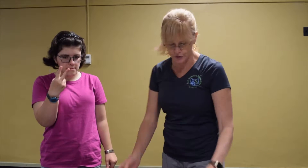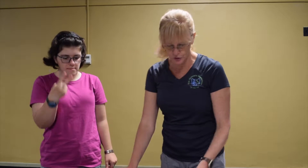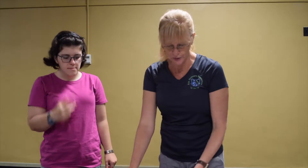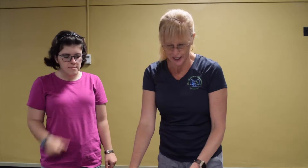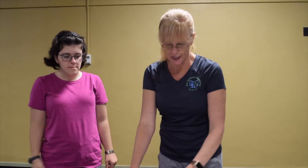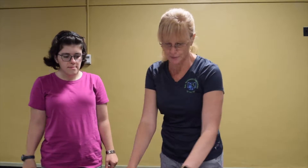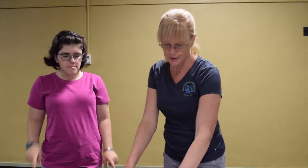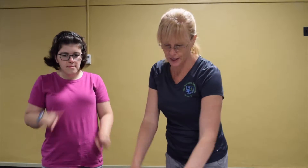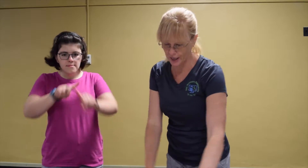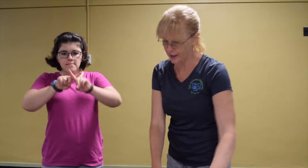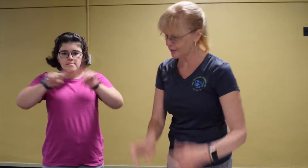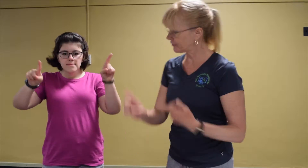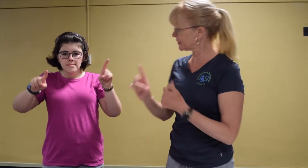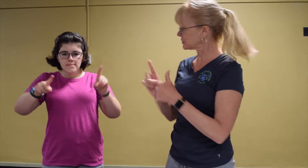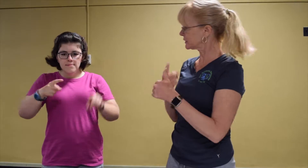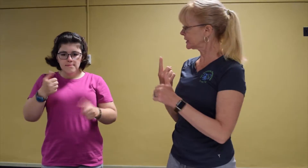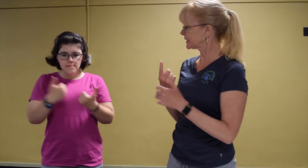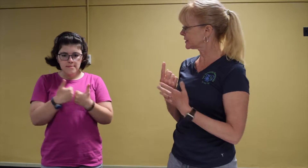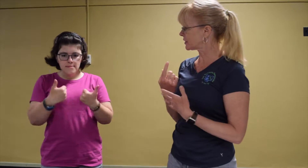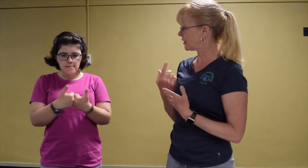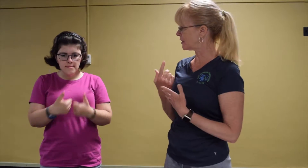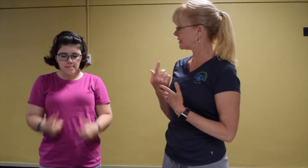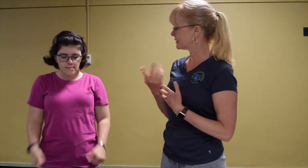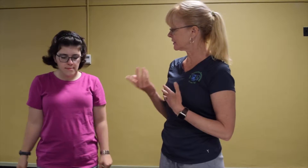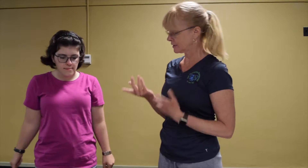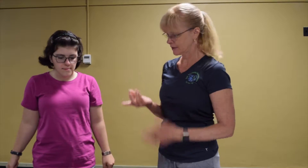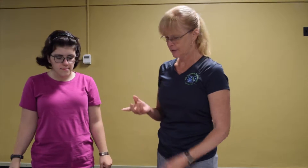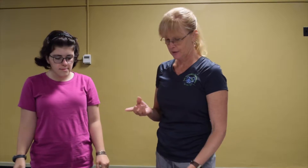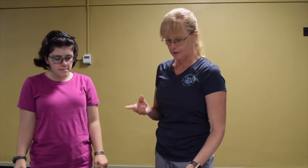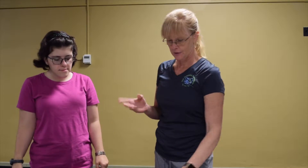2 games, and the first one is called